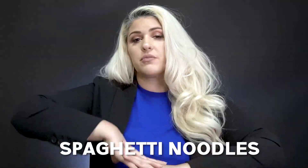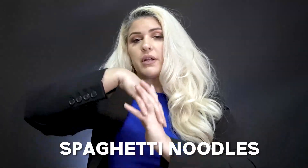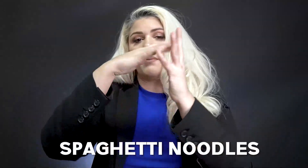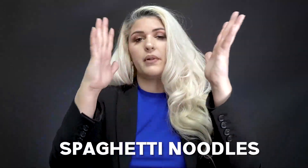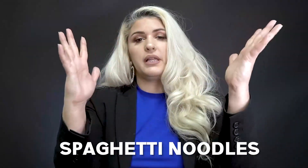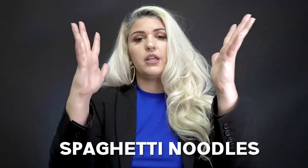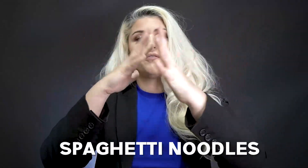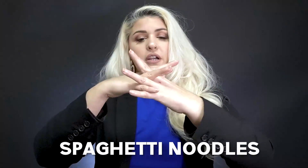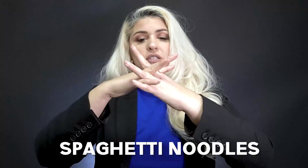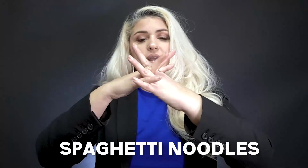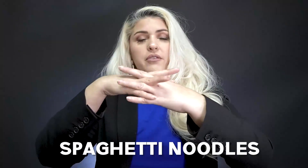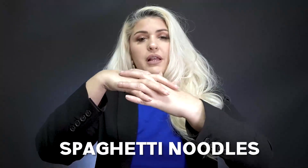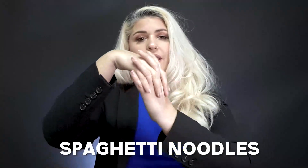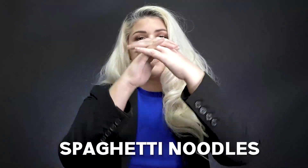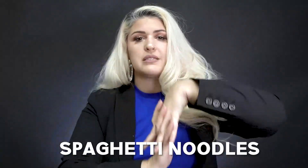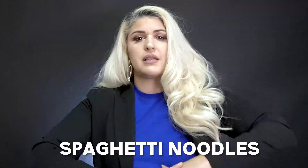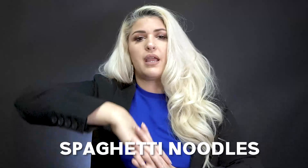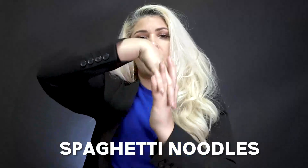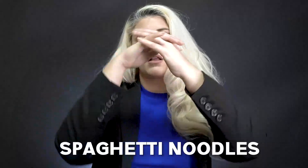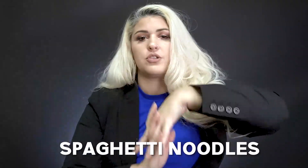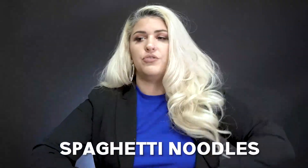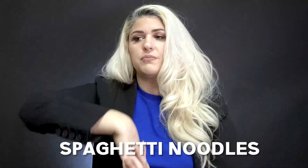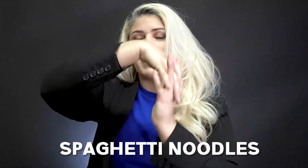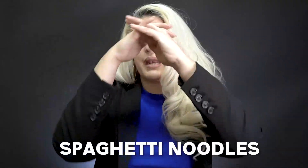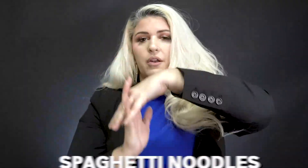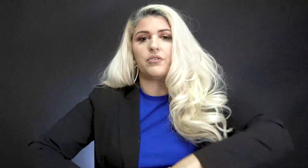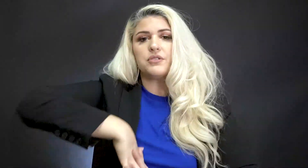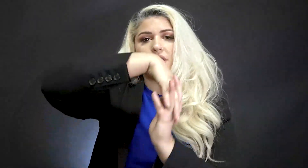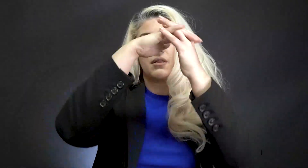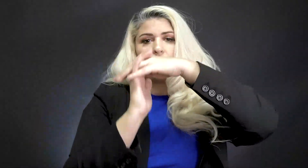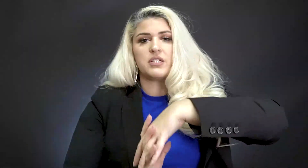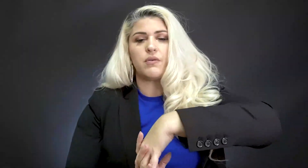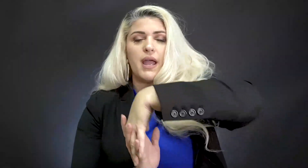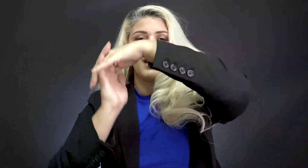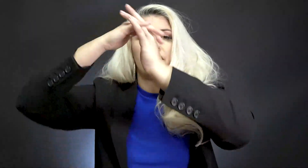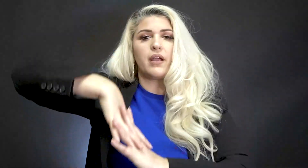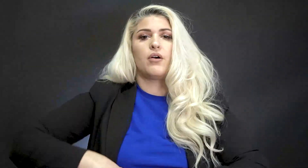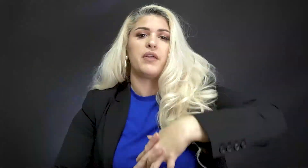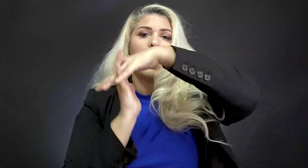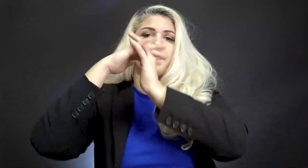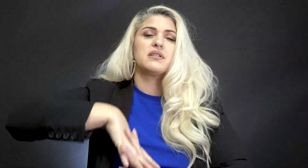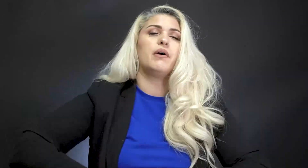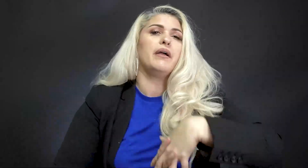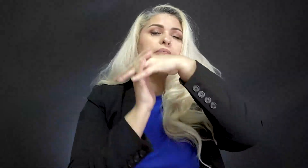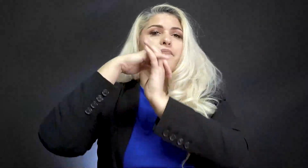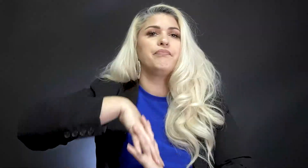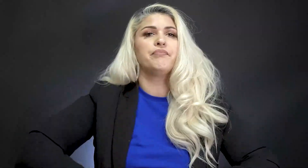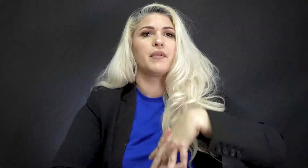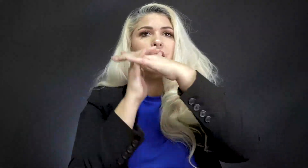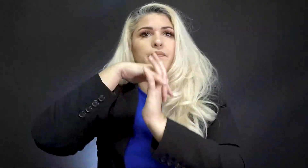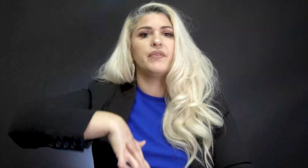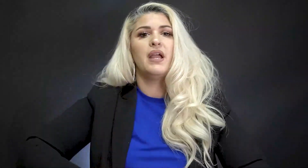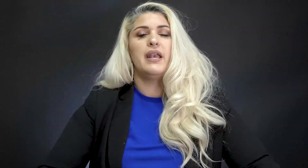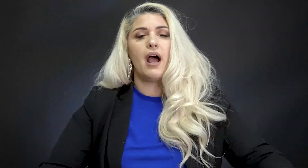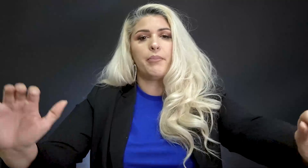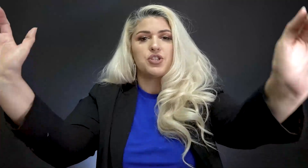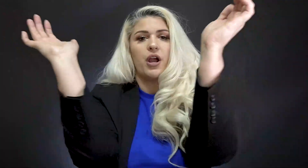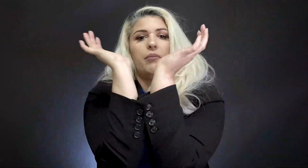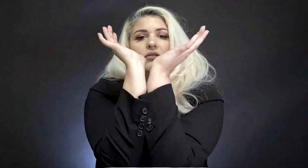gonna link your fingers together like this and do spaghetti noodles this way, and then go the opposite way. Okay. Now put your elbows